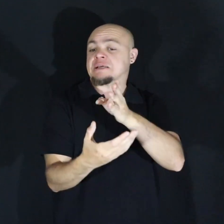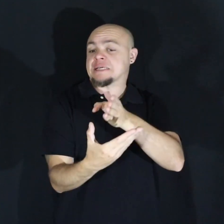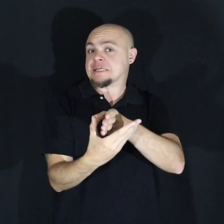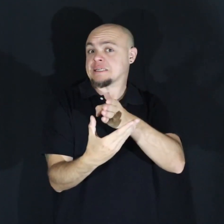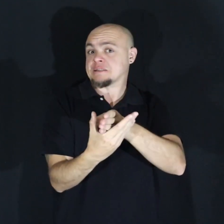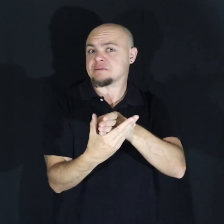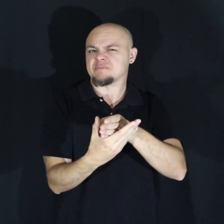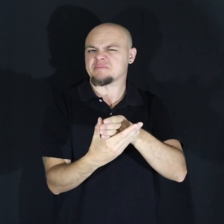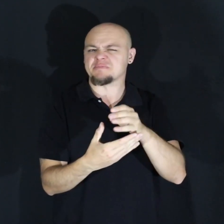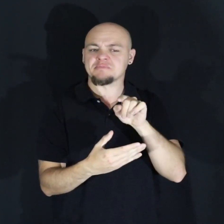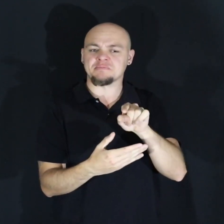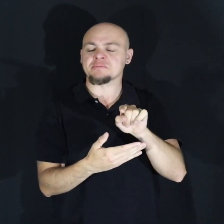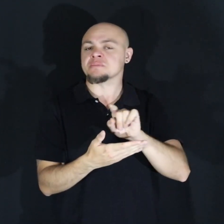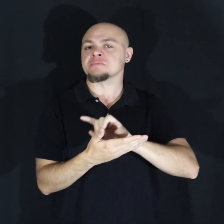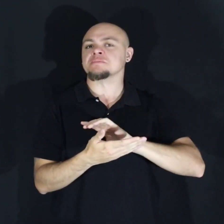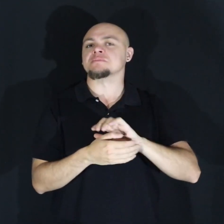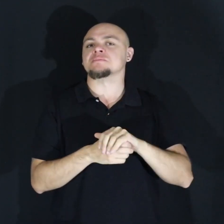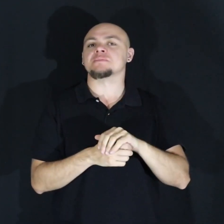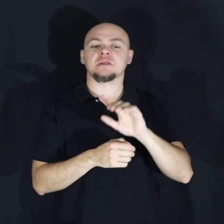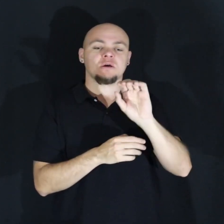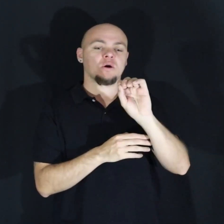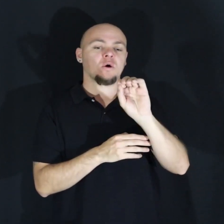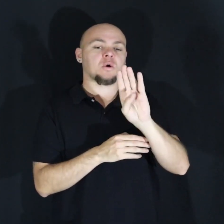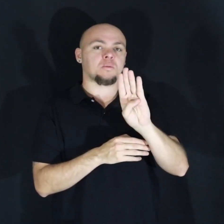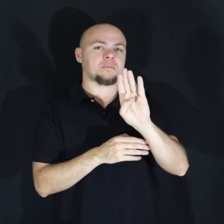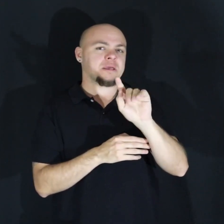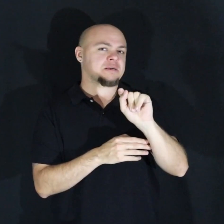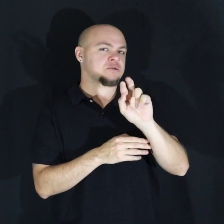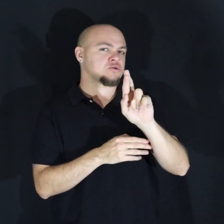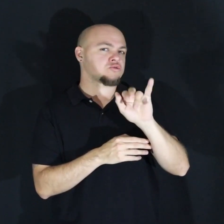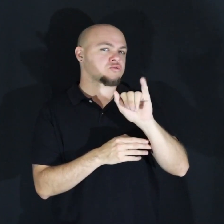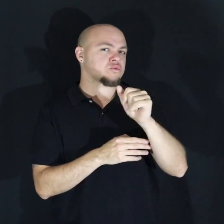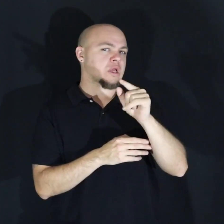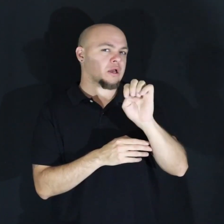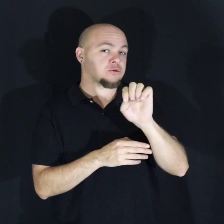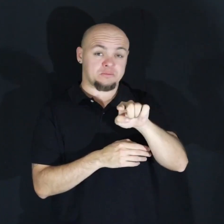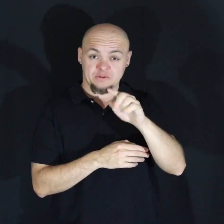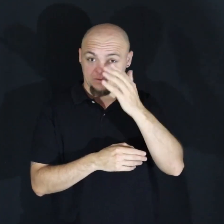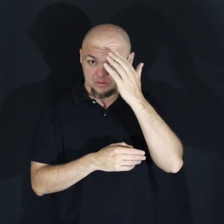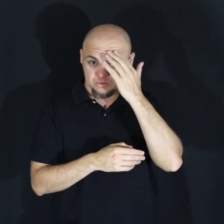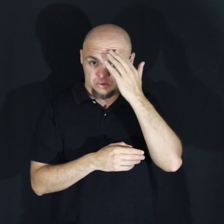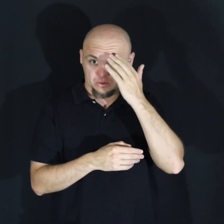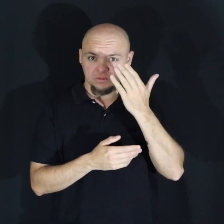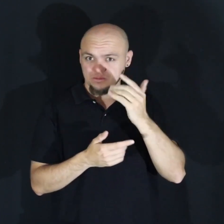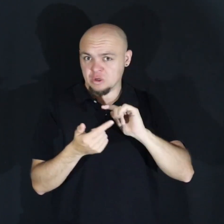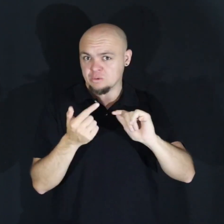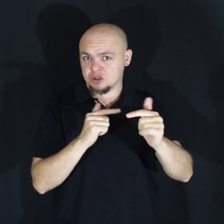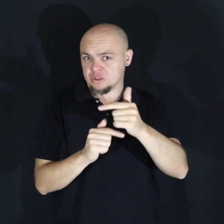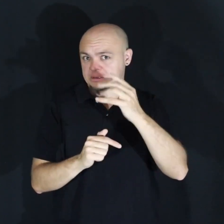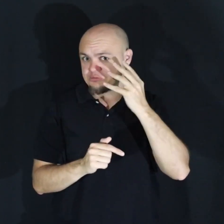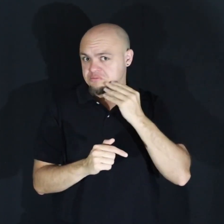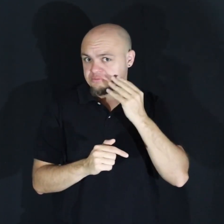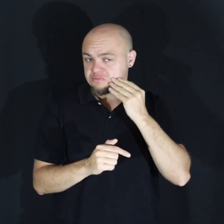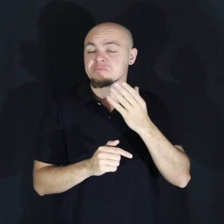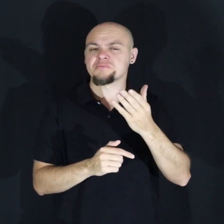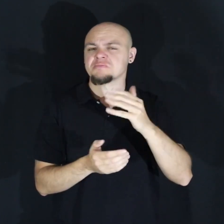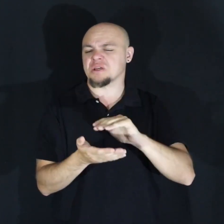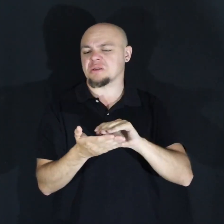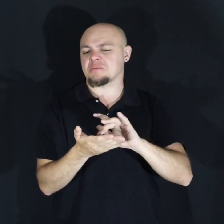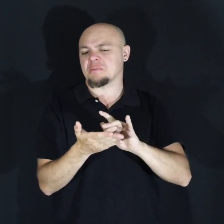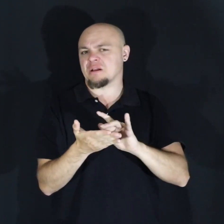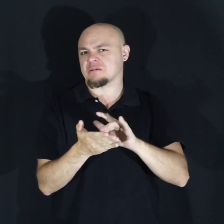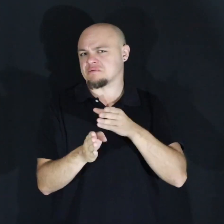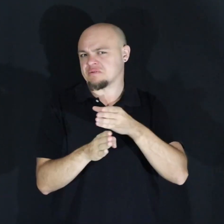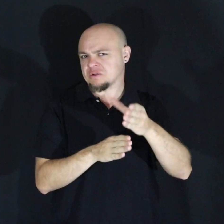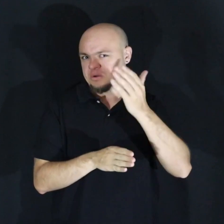on OB-GYN. OB triage, for those who are currently on rotations or have been in the medical environment,